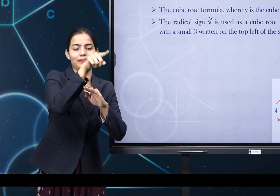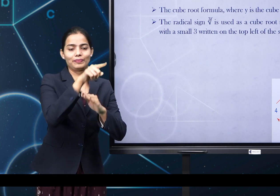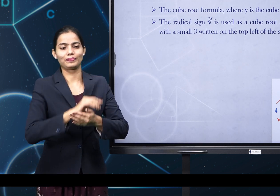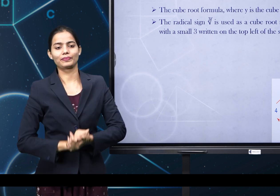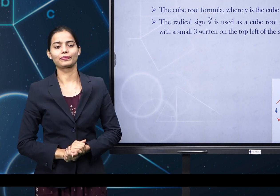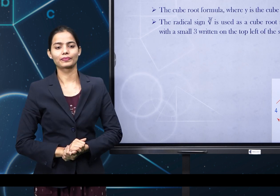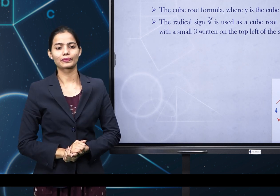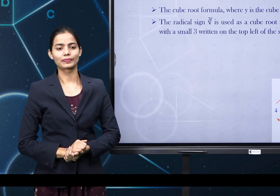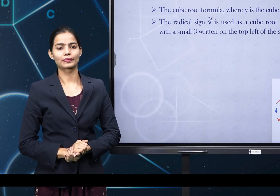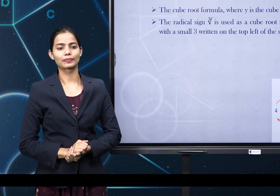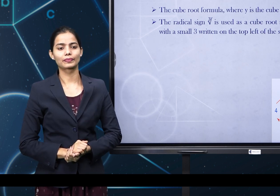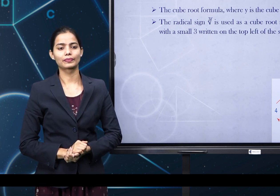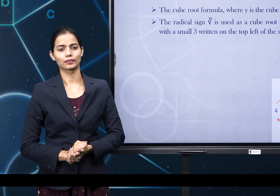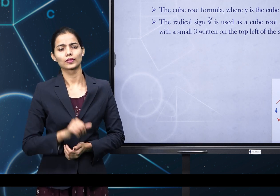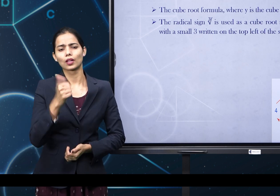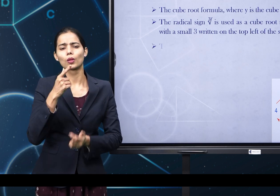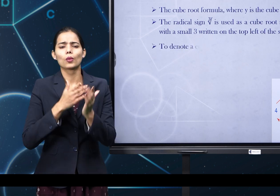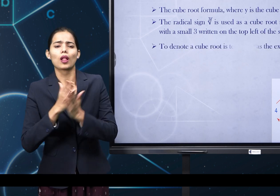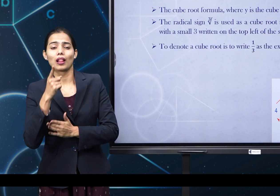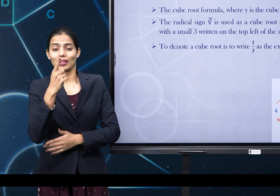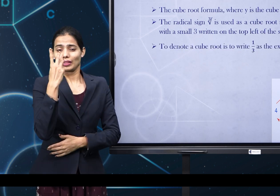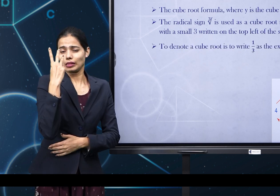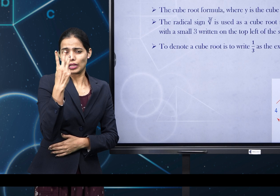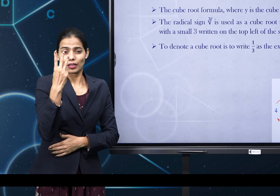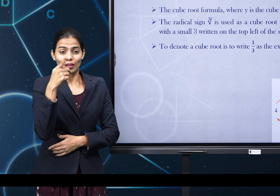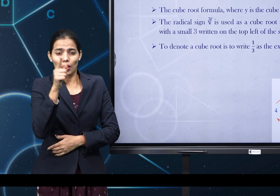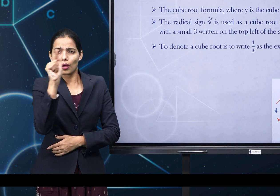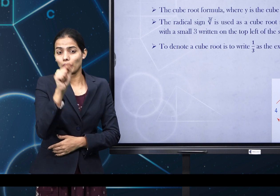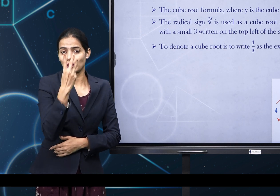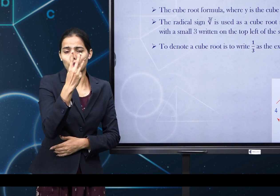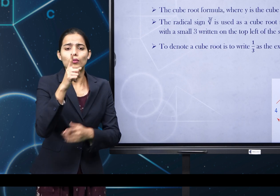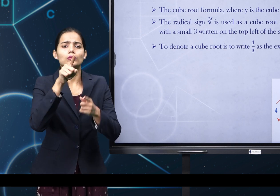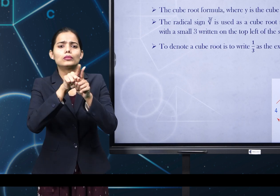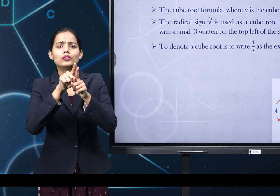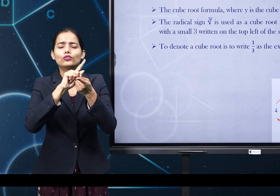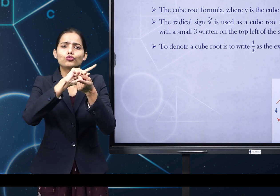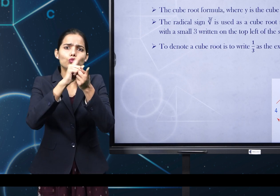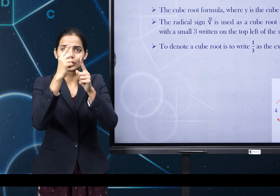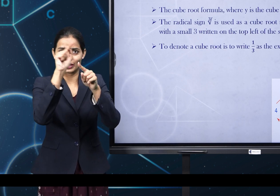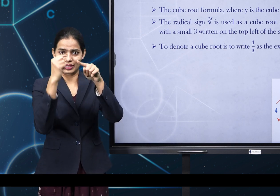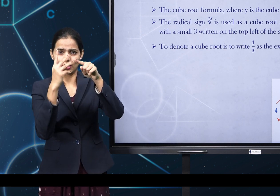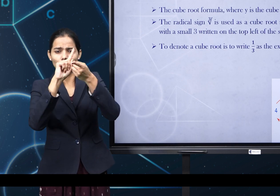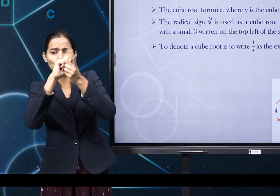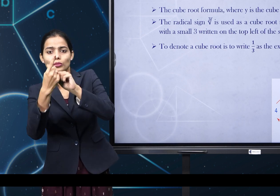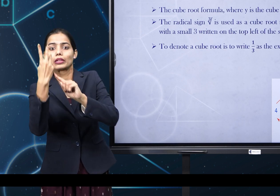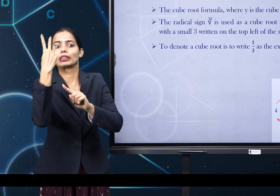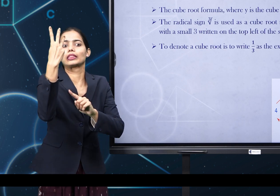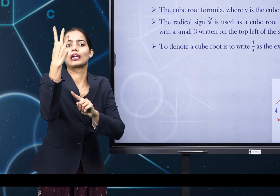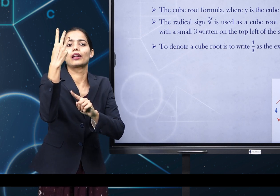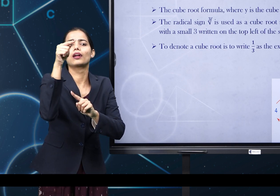top left of the sign. Another way to denote a cube root is to write 1 by 3 as the exponent of a